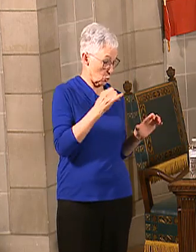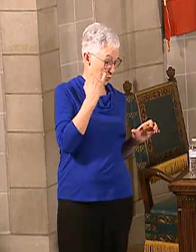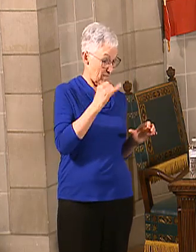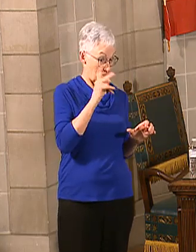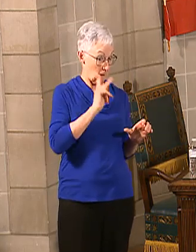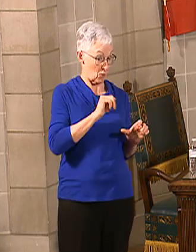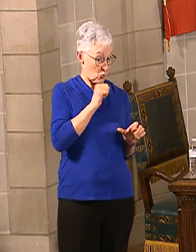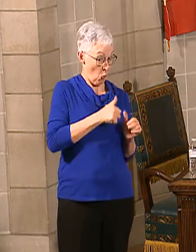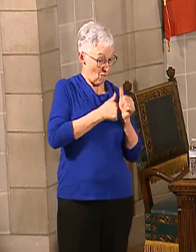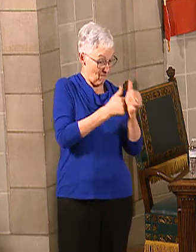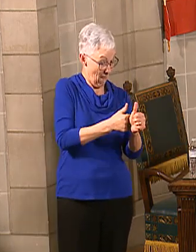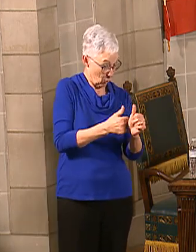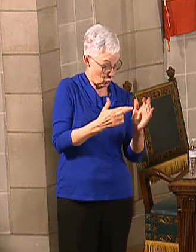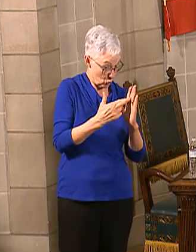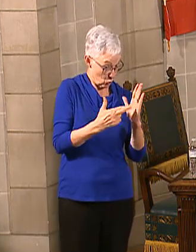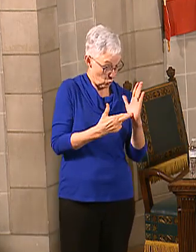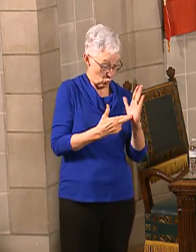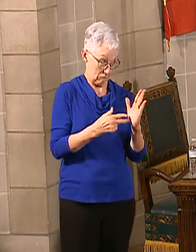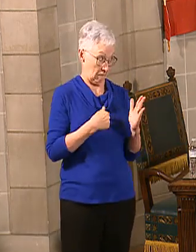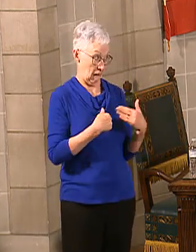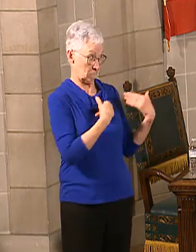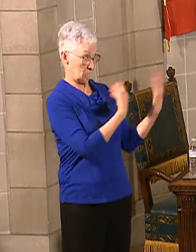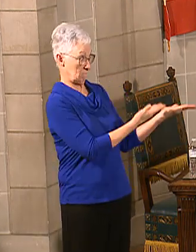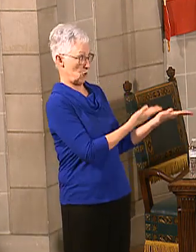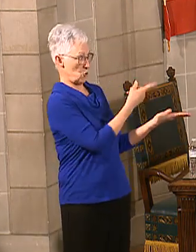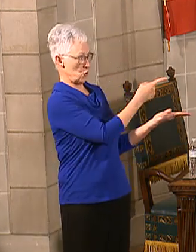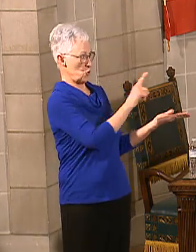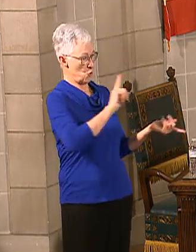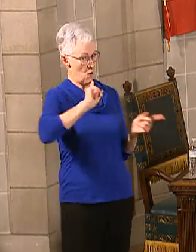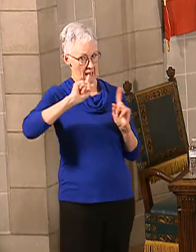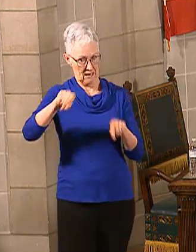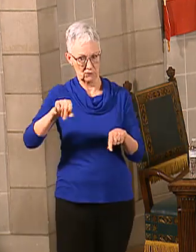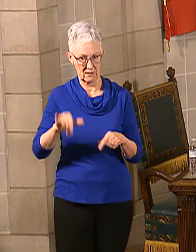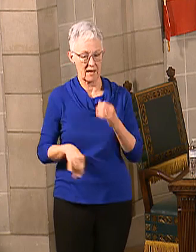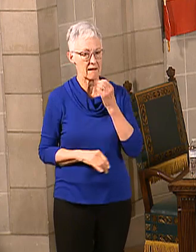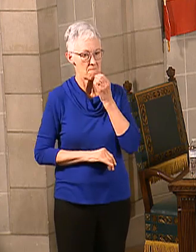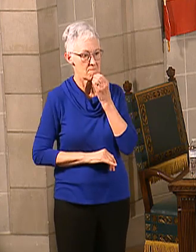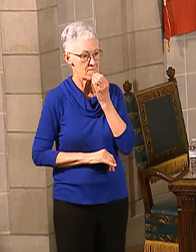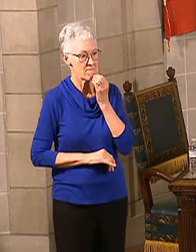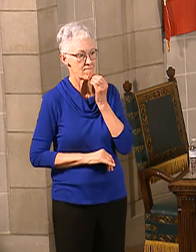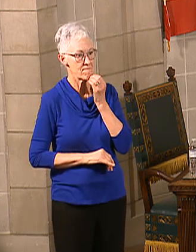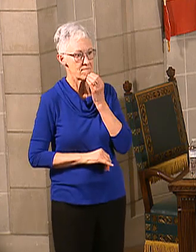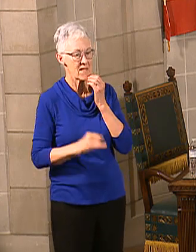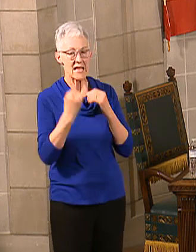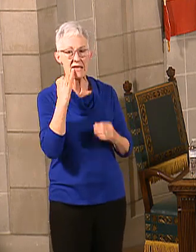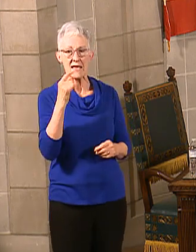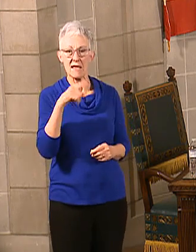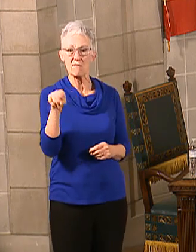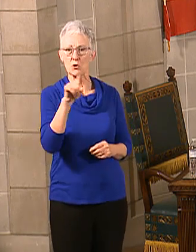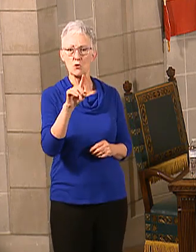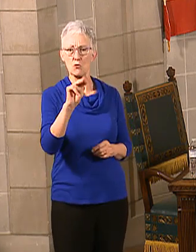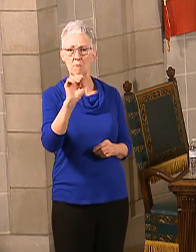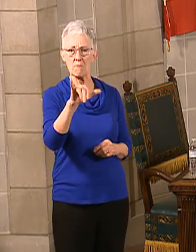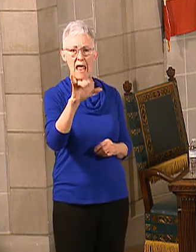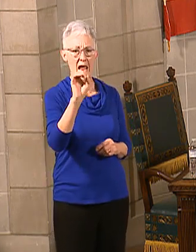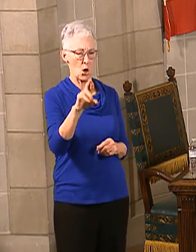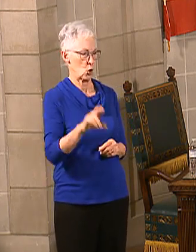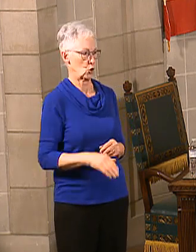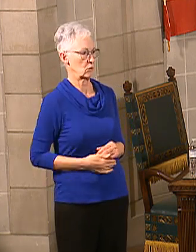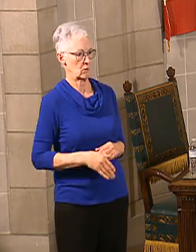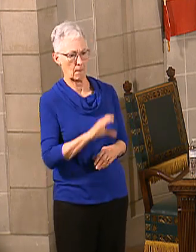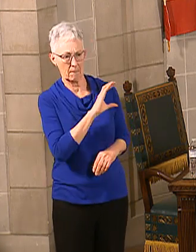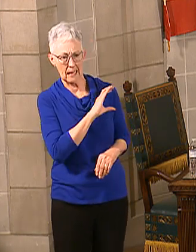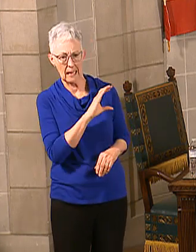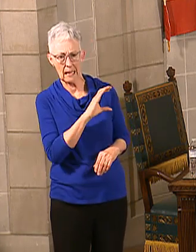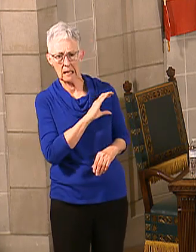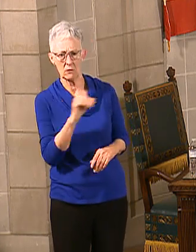That is fair. So again, what I'm encouraging people to do is, again, if you're a mayor or a police chief that sees this is becoming a